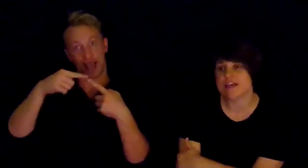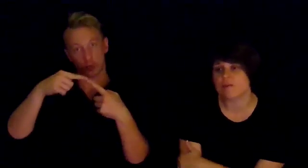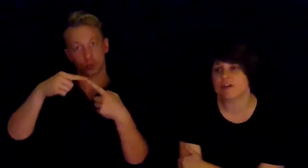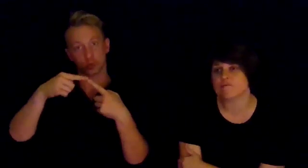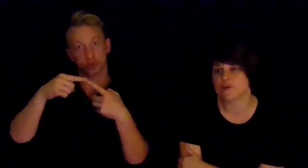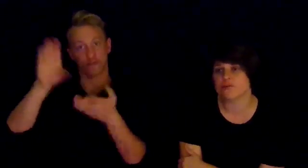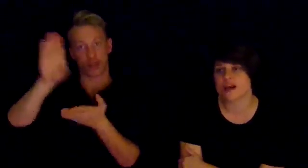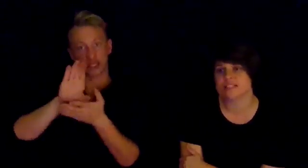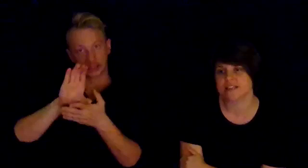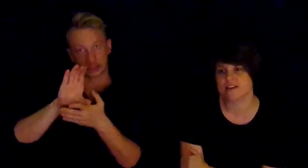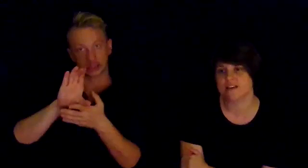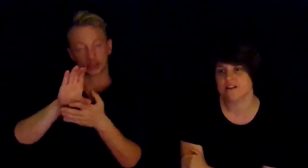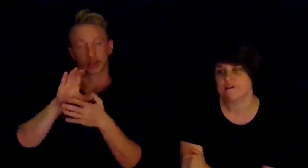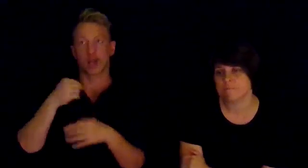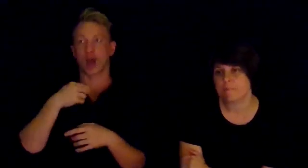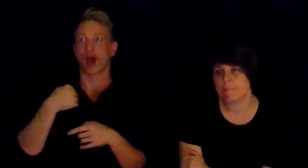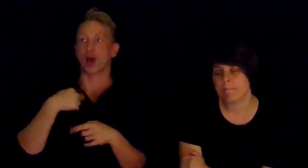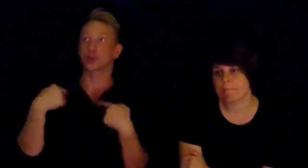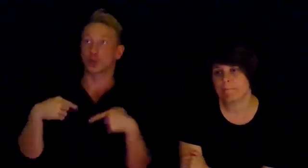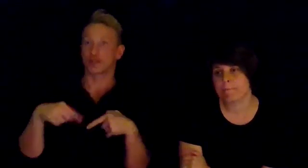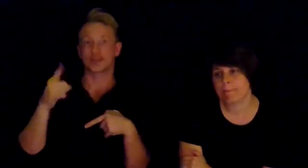hang of it now by the 4th round in.